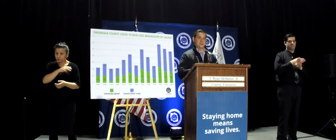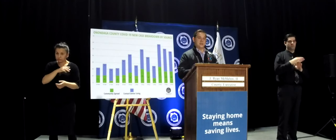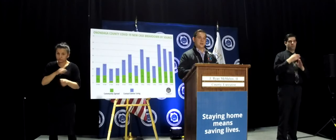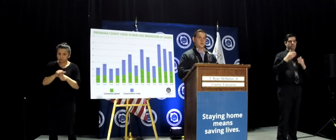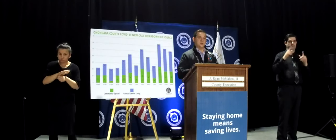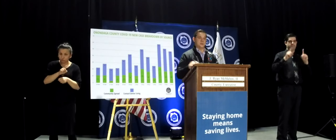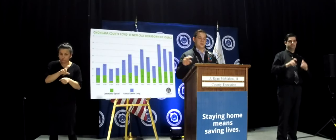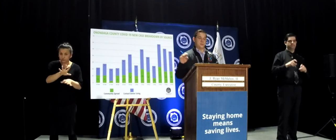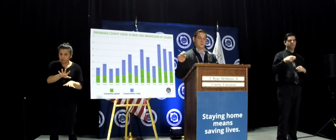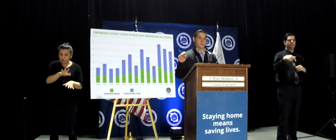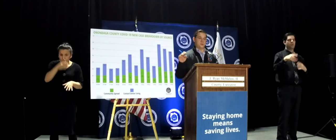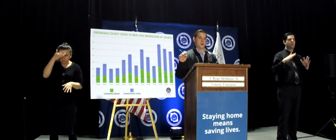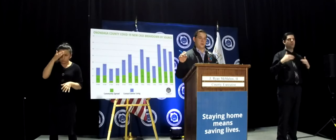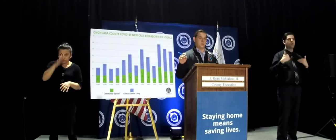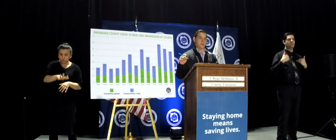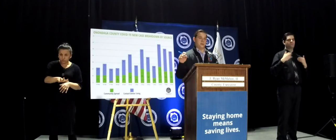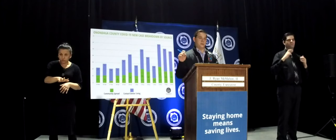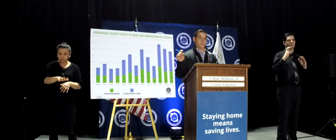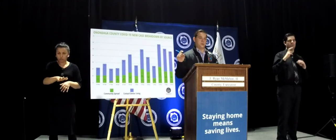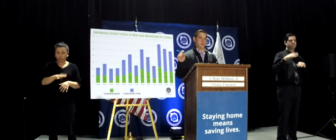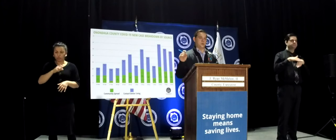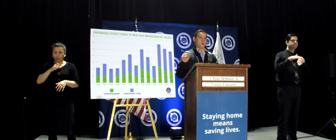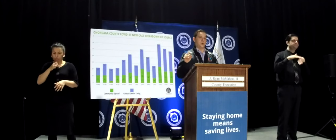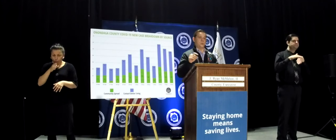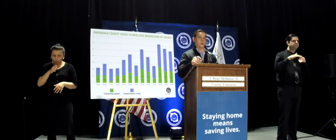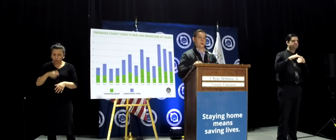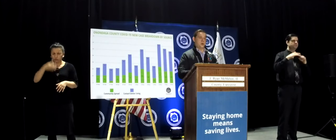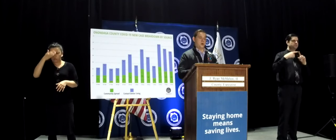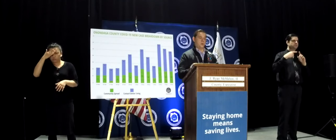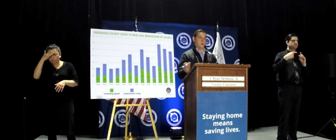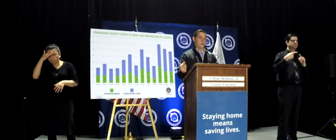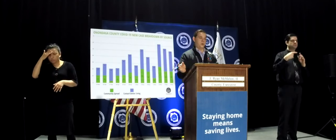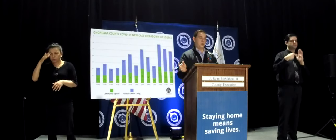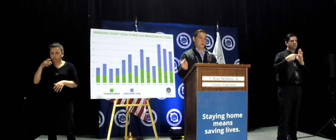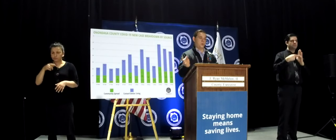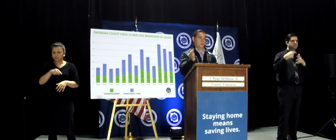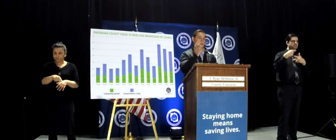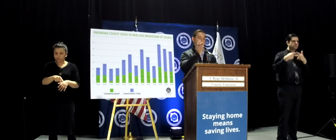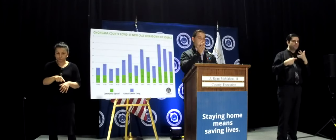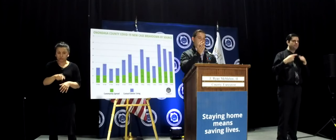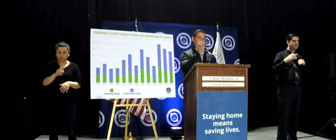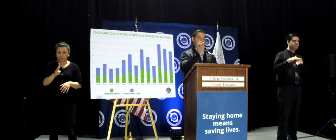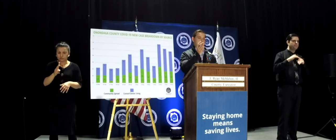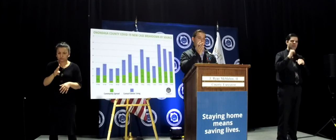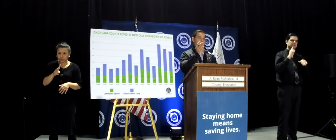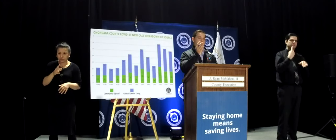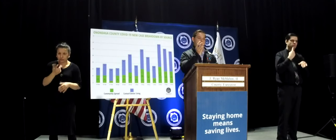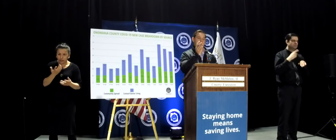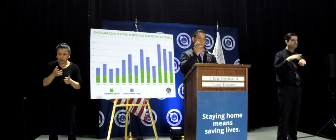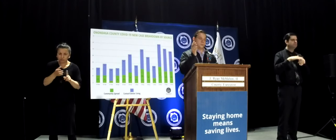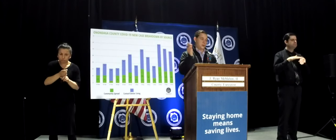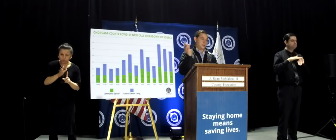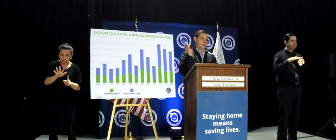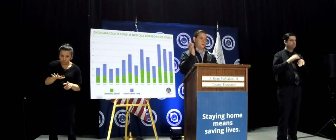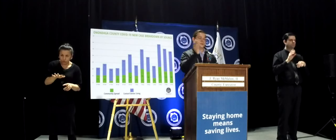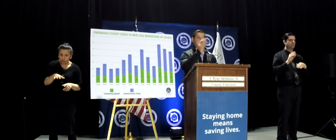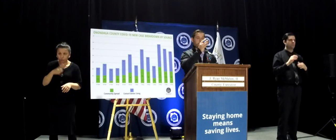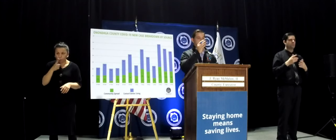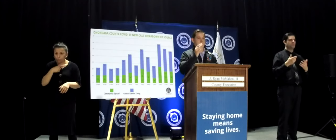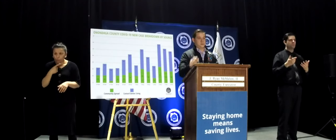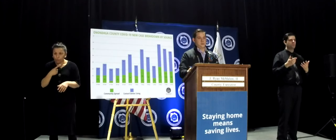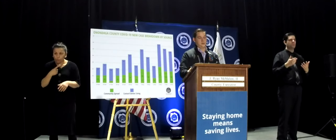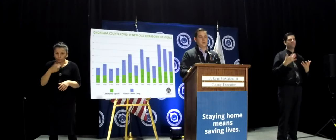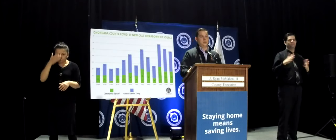we're seeing with these numbers are related to the nursing home, where we know it gets into these buildings and it